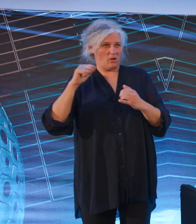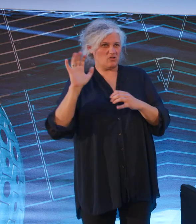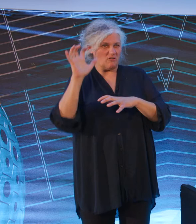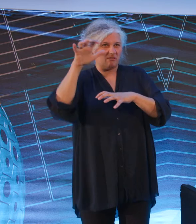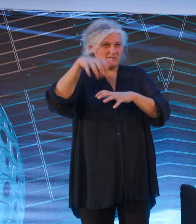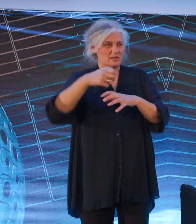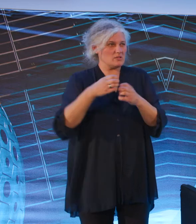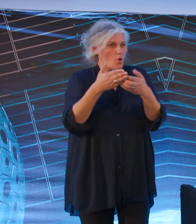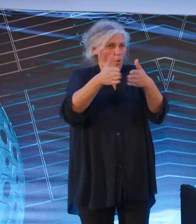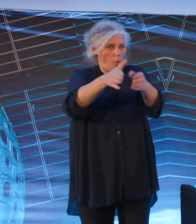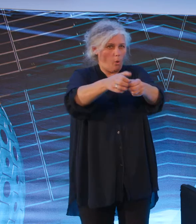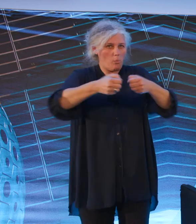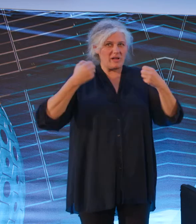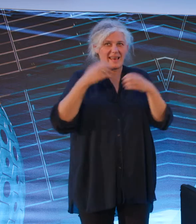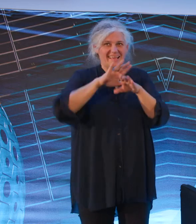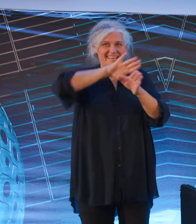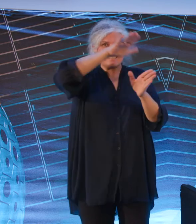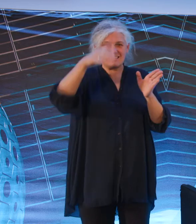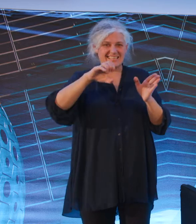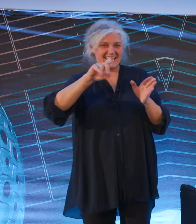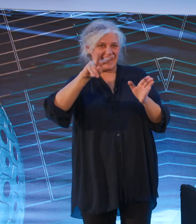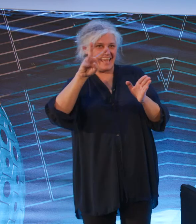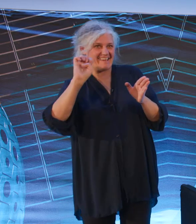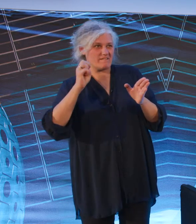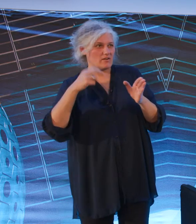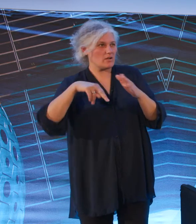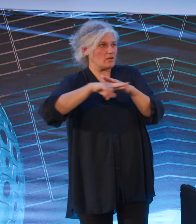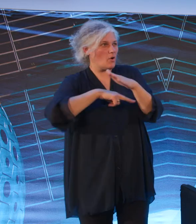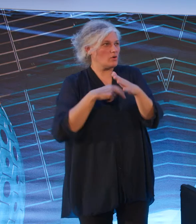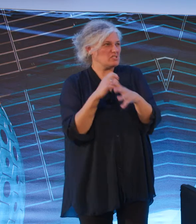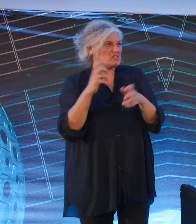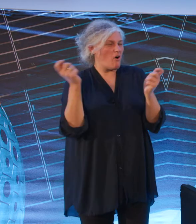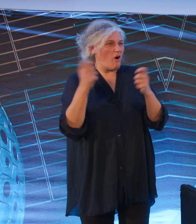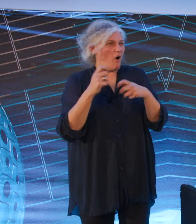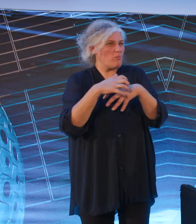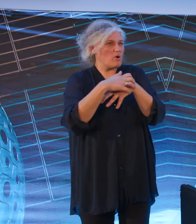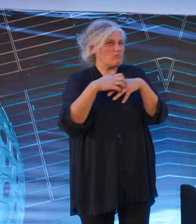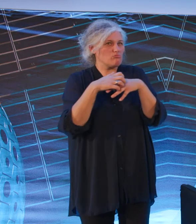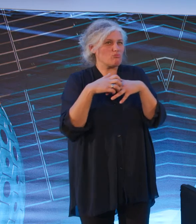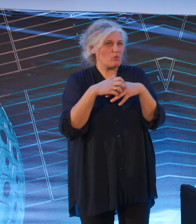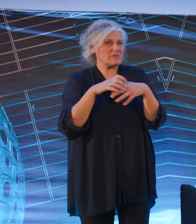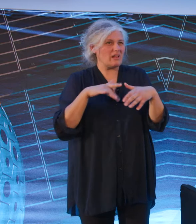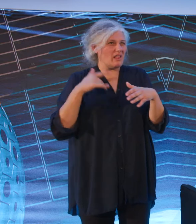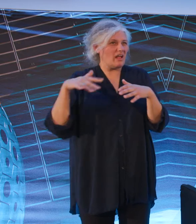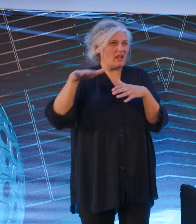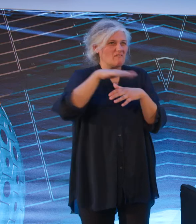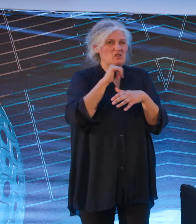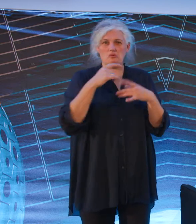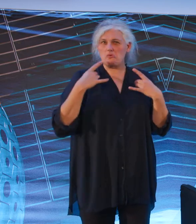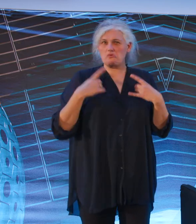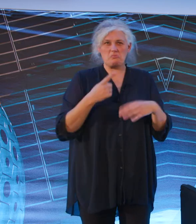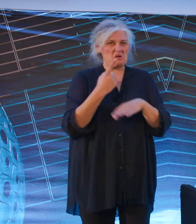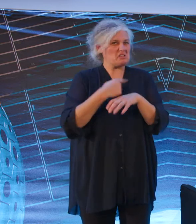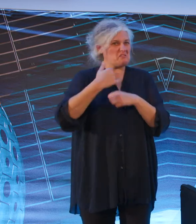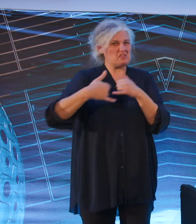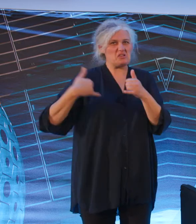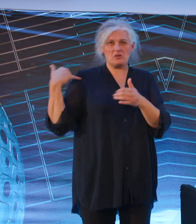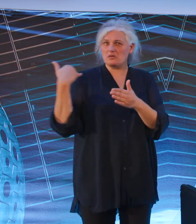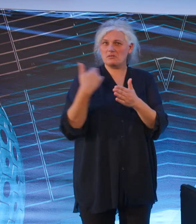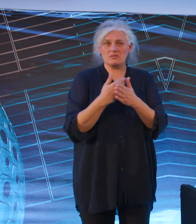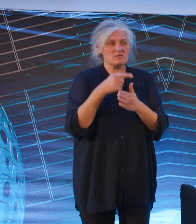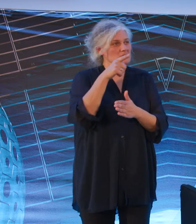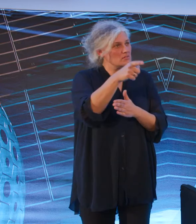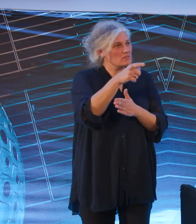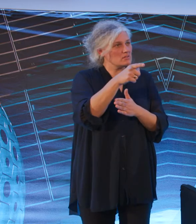the open maw of a cave that has been eroding under the brutal hands of the elements, no human touch for centuries. It